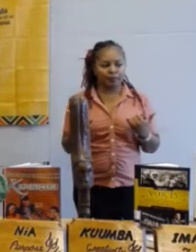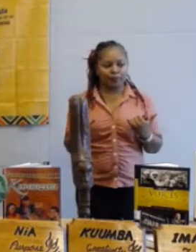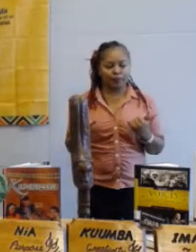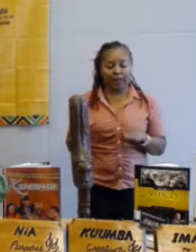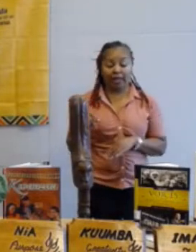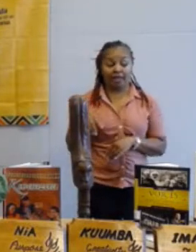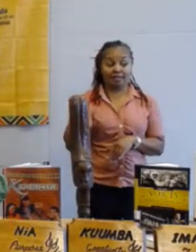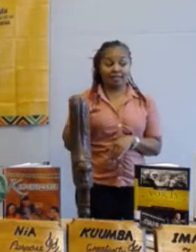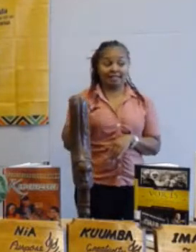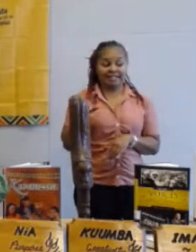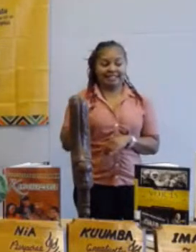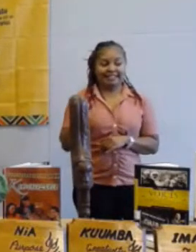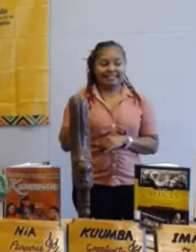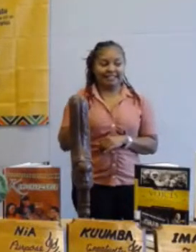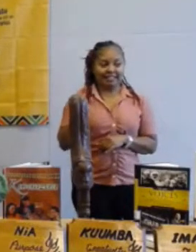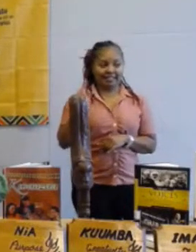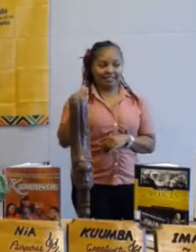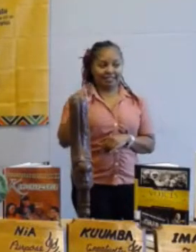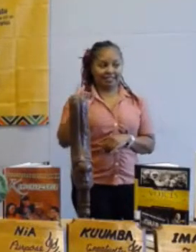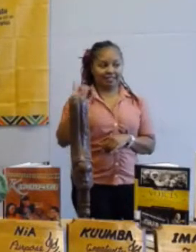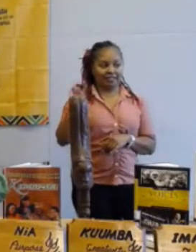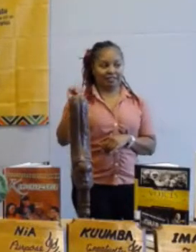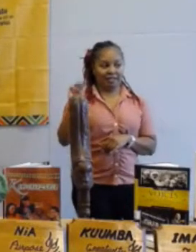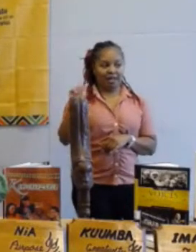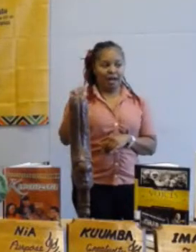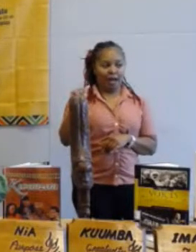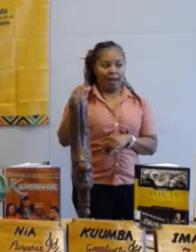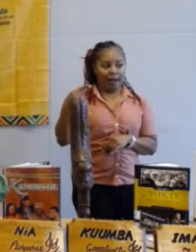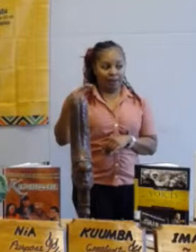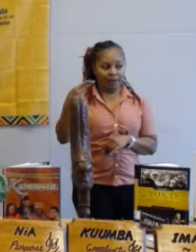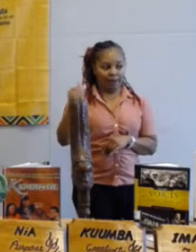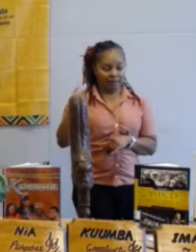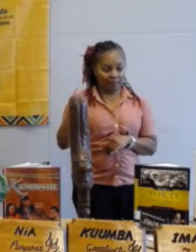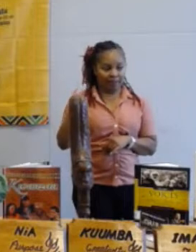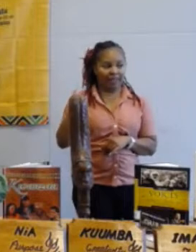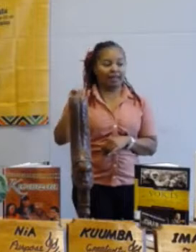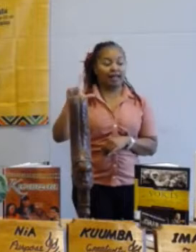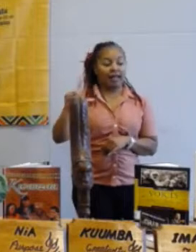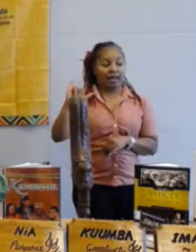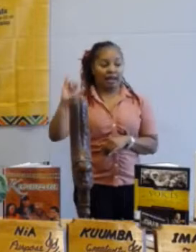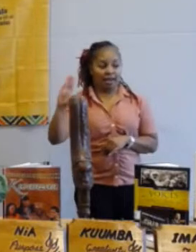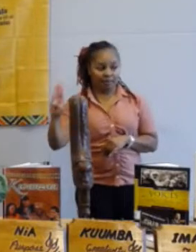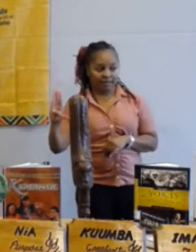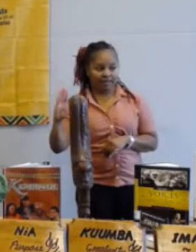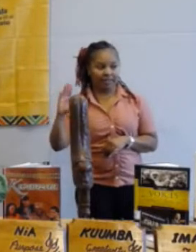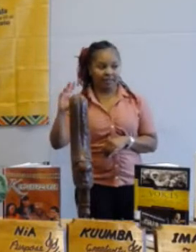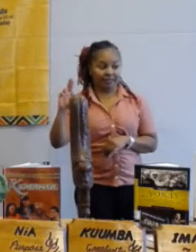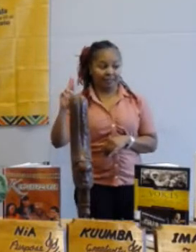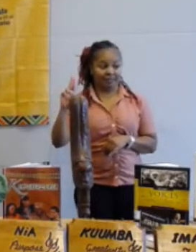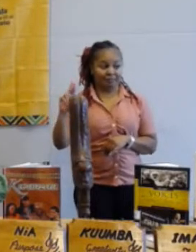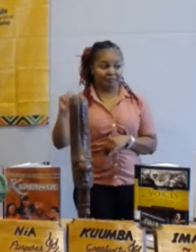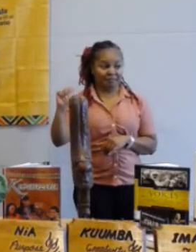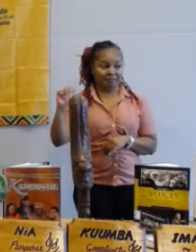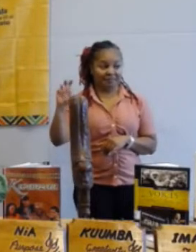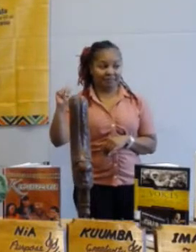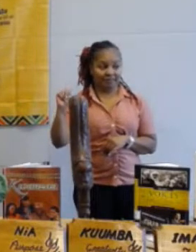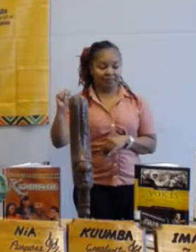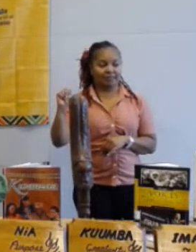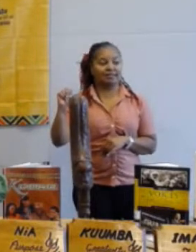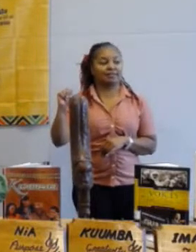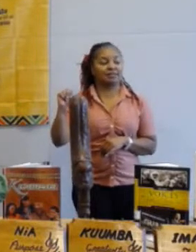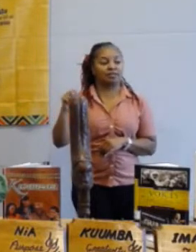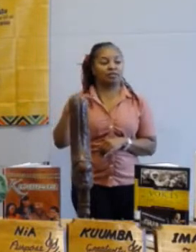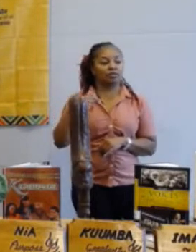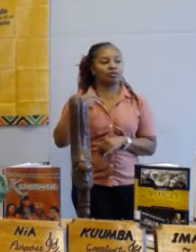Harambe. And then the people who are here with us live will continue to work on their crafts, and we encourage you to do the same at